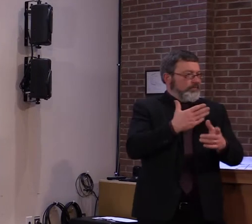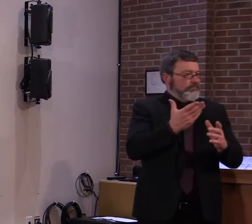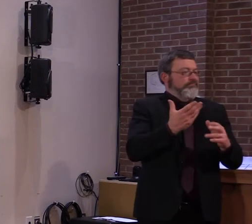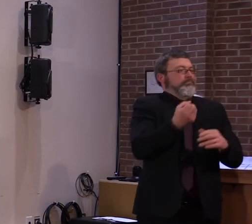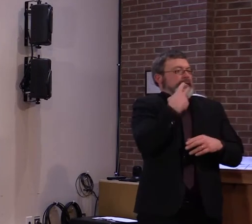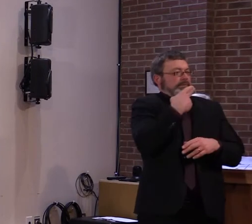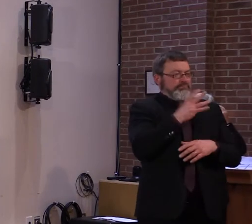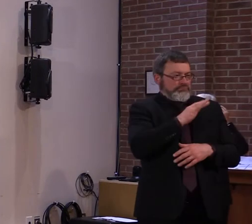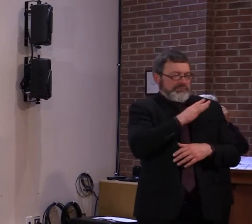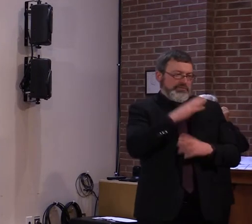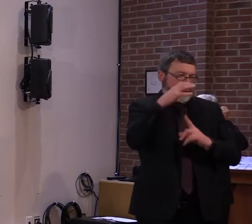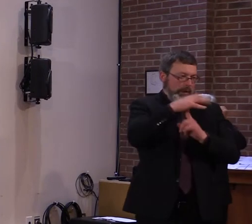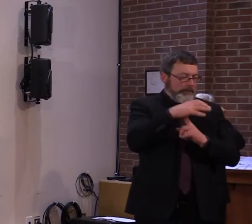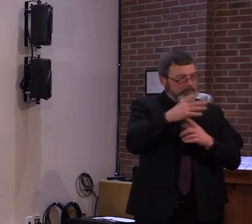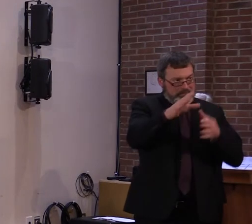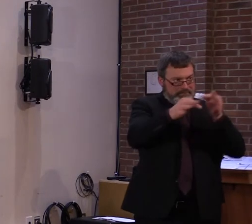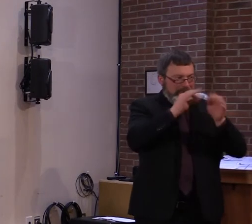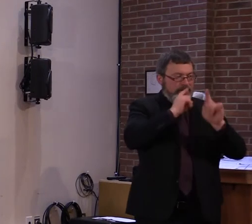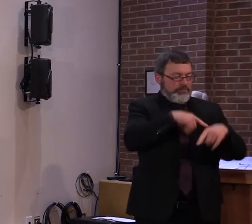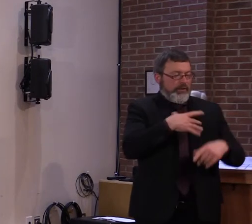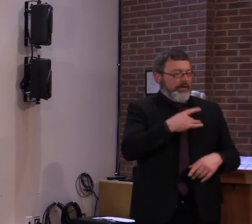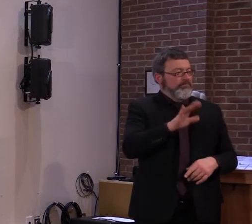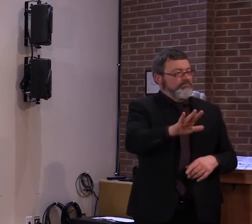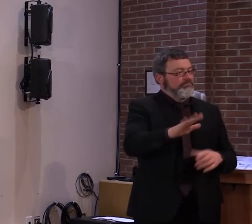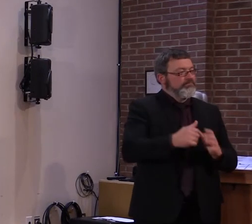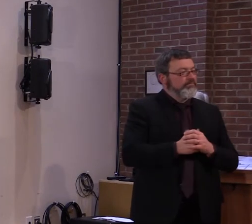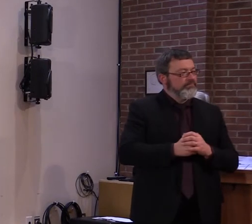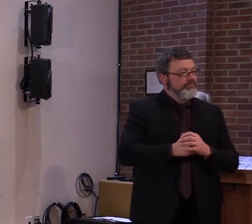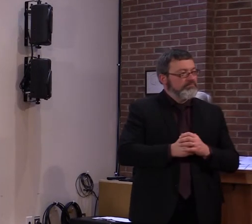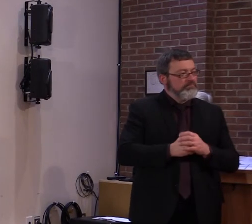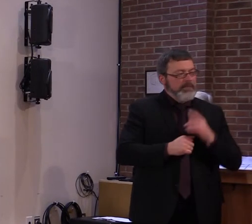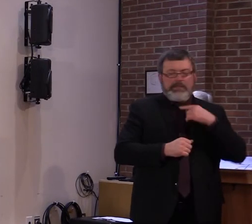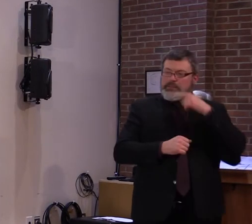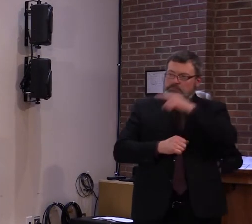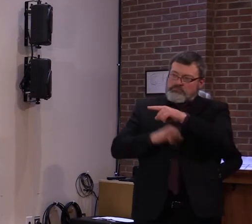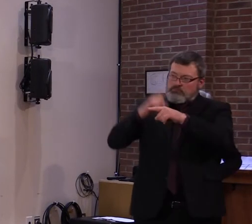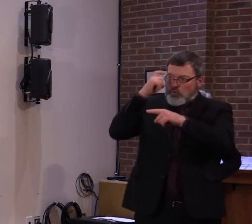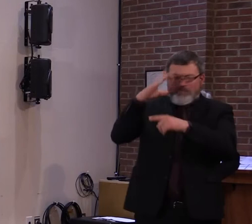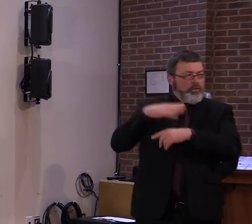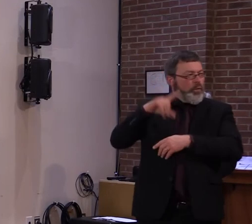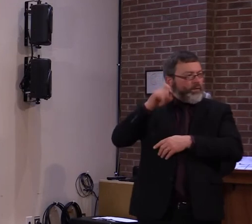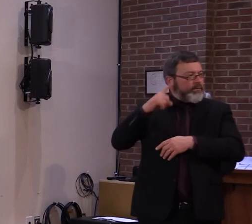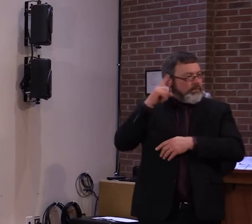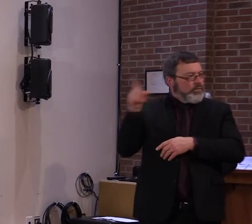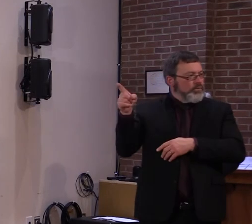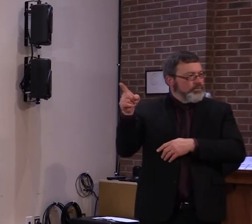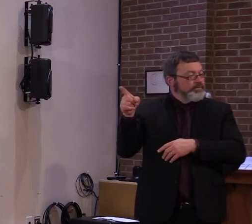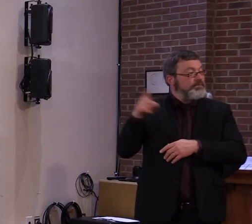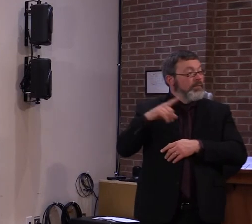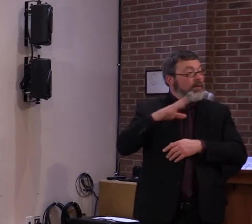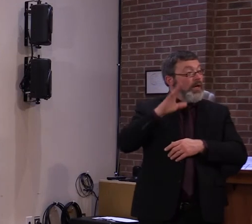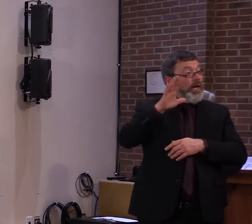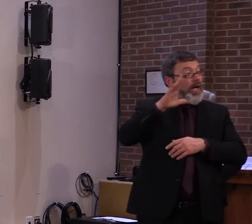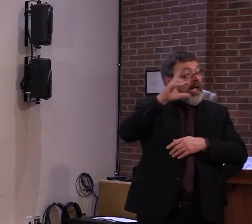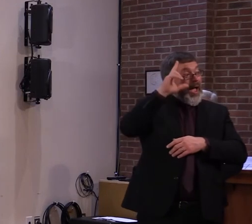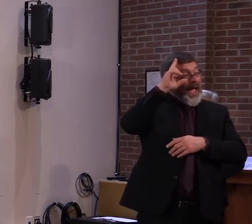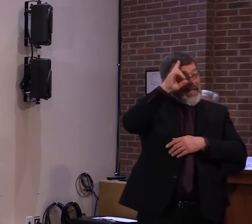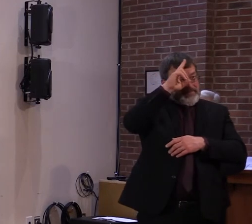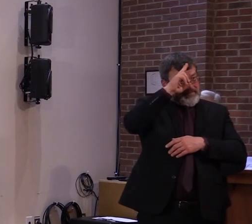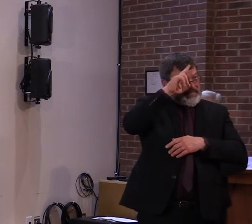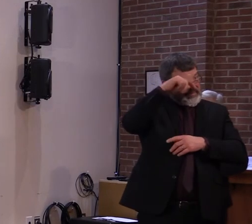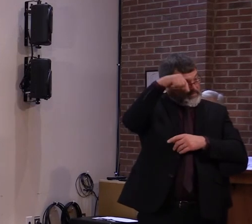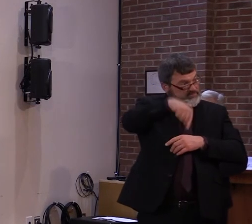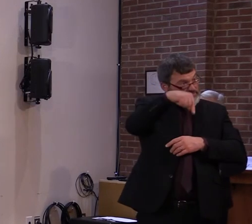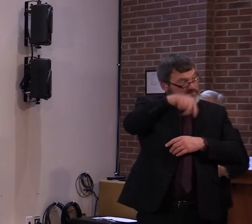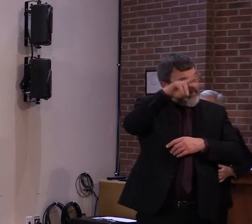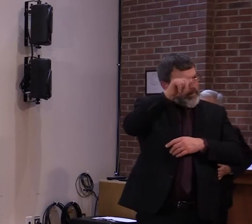hospital in question might be outside of Vermont borders, possibly in? No, hospital in question was in Vermont, it was outside